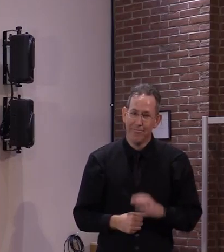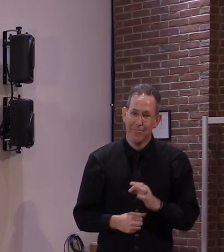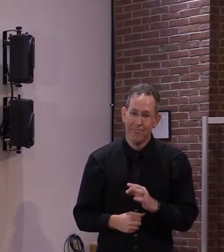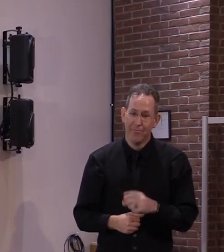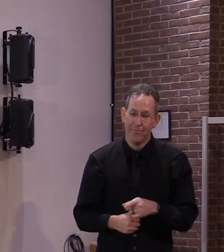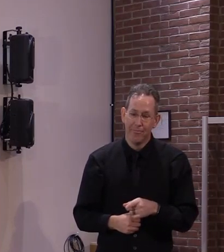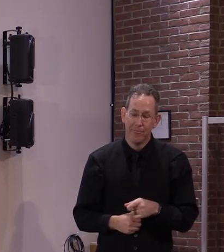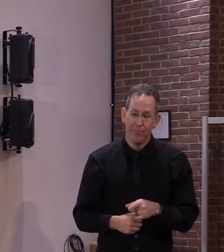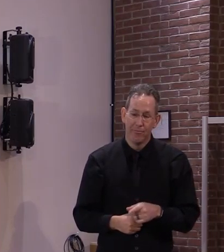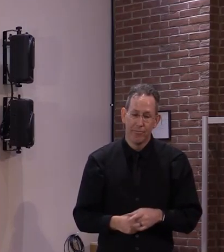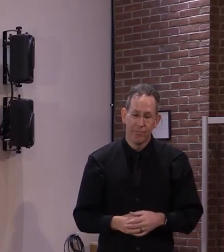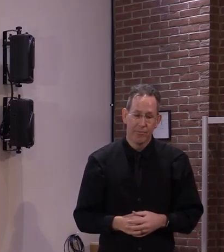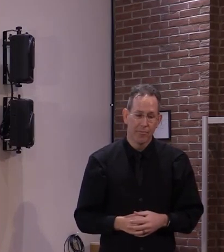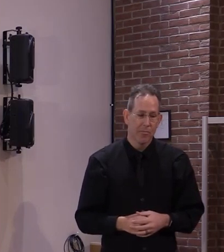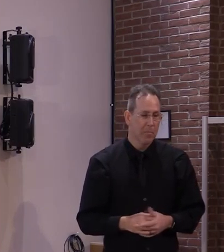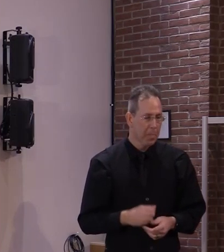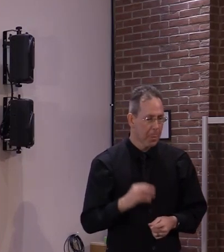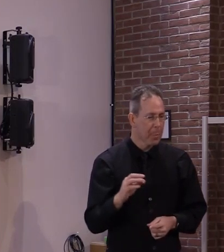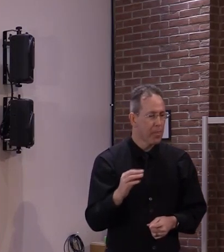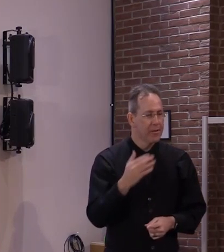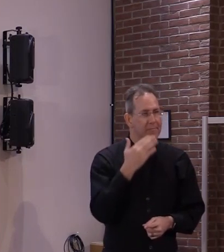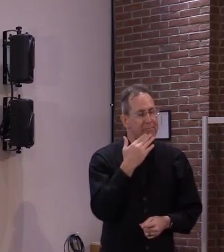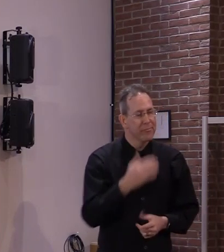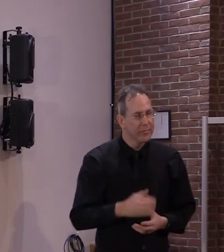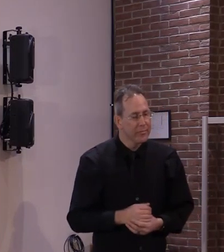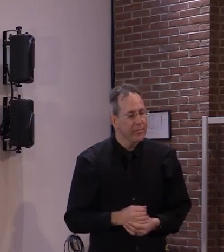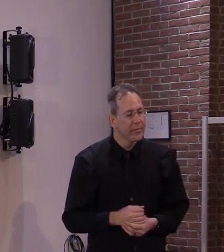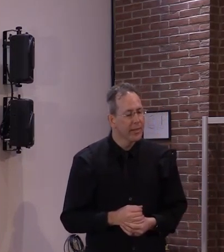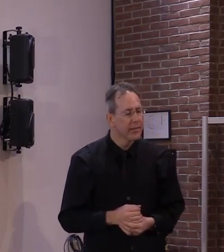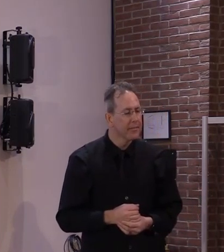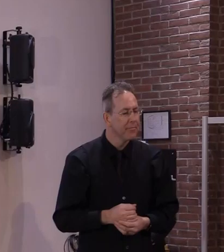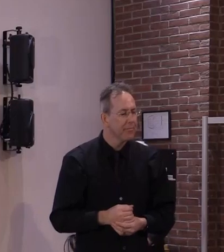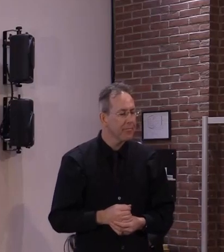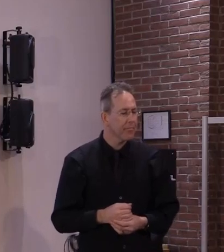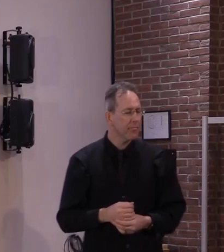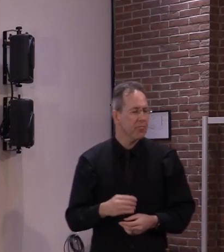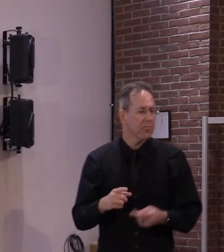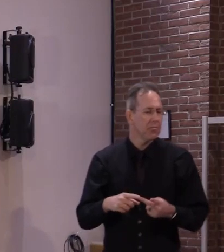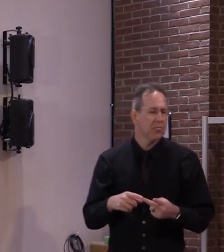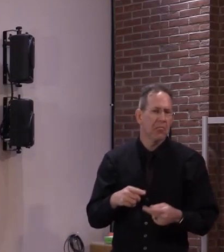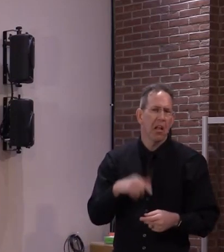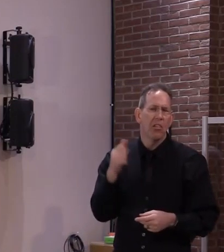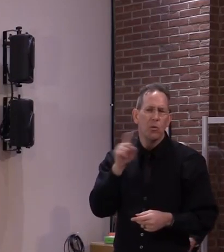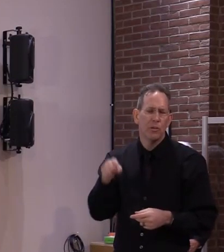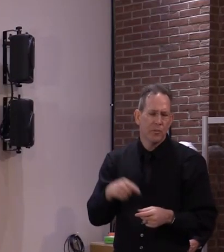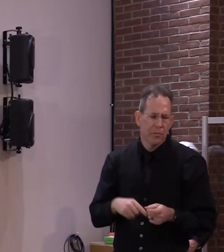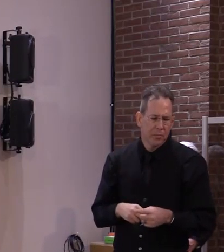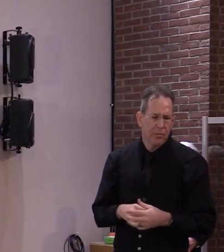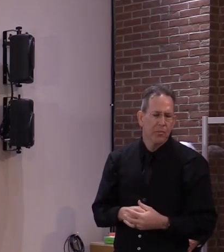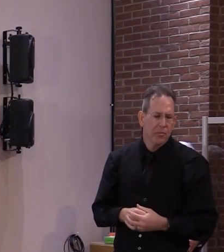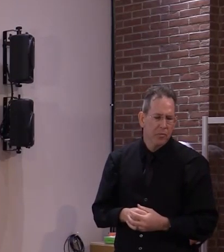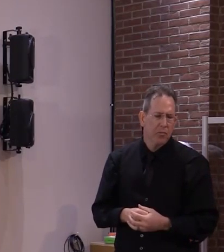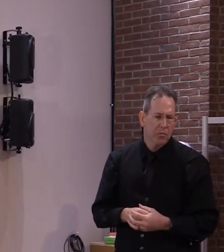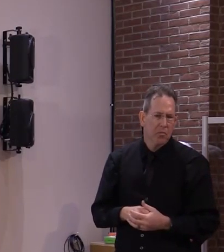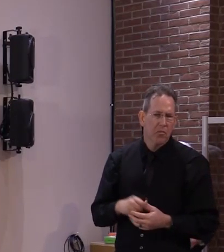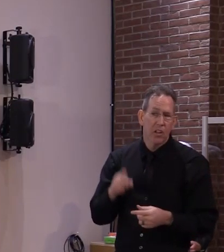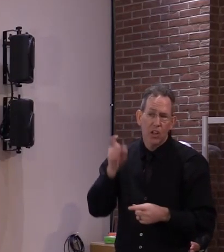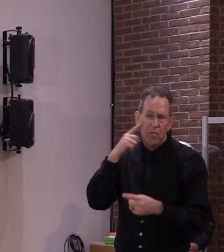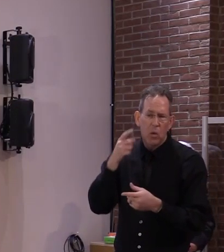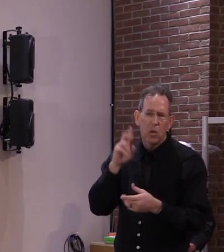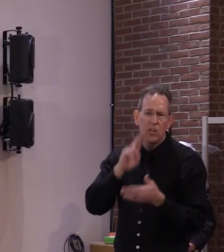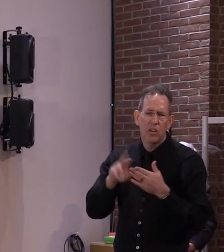Thank you. And Governor, and perhaps for Secretary French, shifting gears a bit, media event yesterday with local